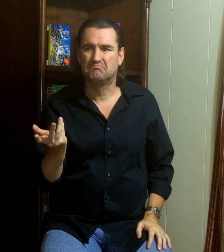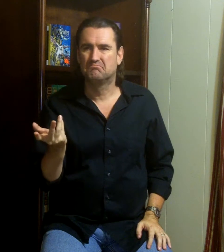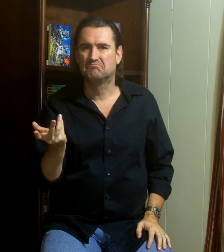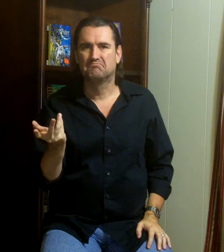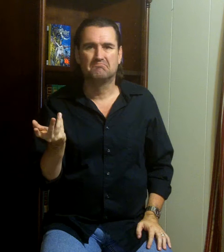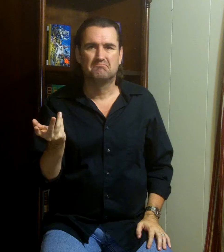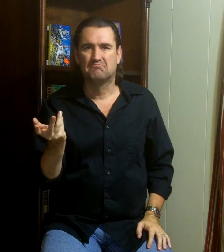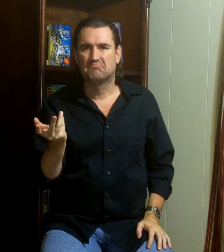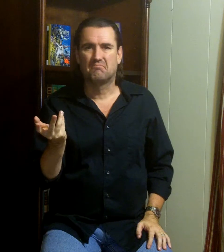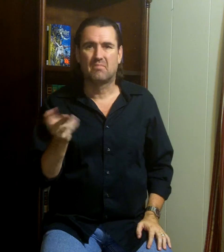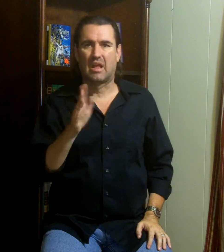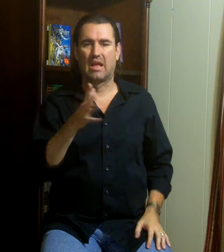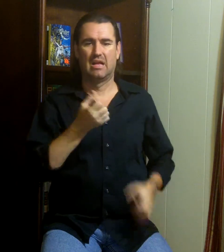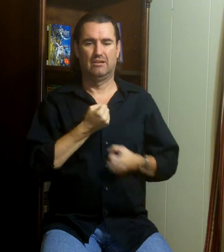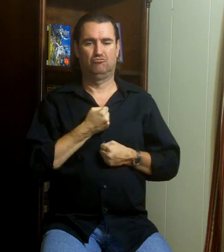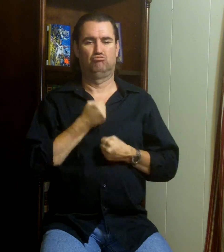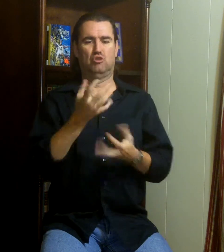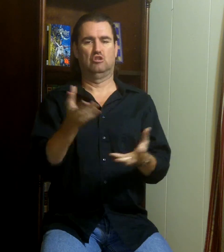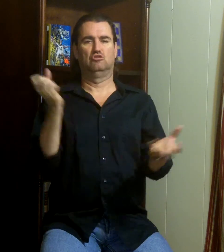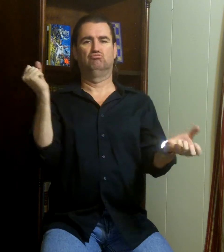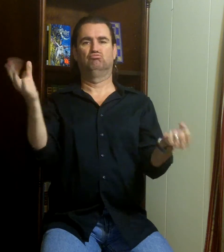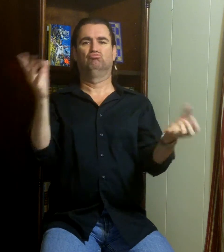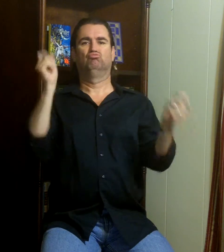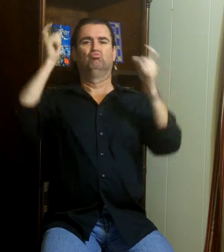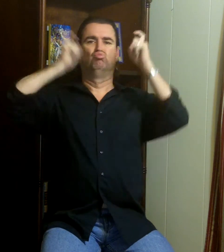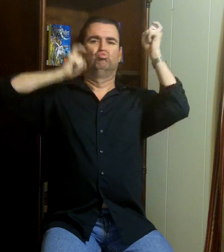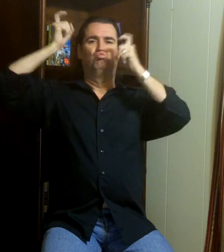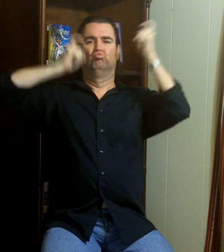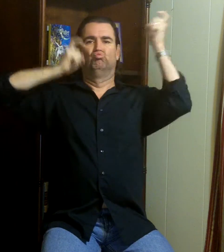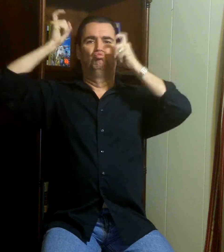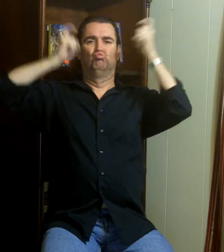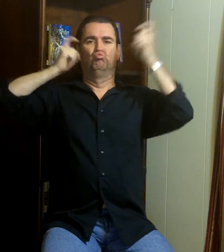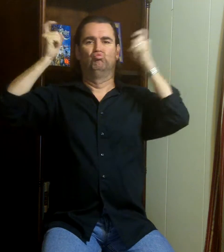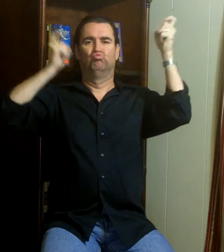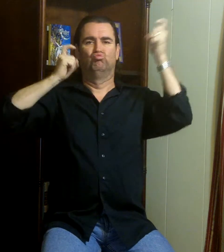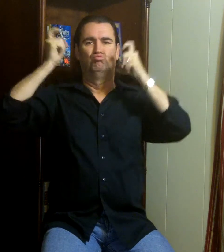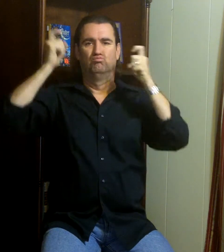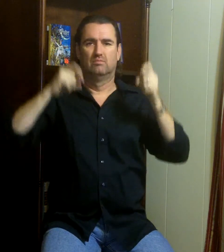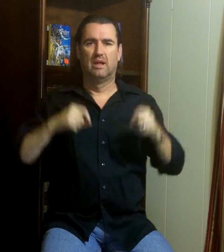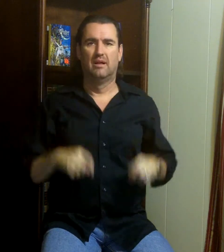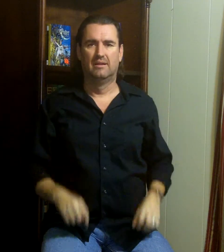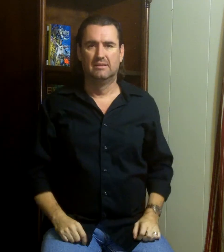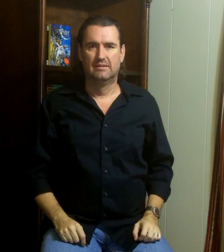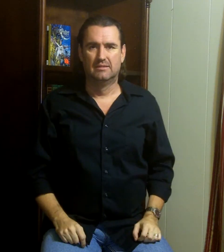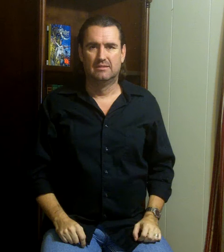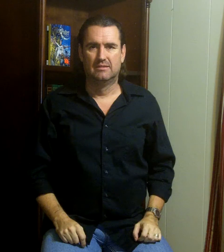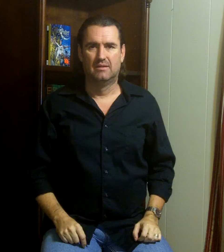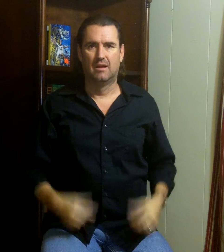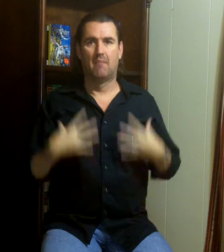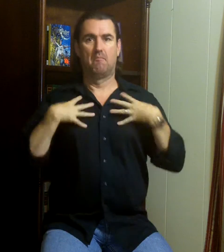your expressiveness, things like your non-manual markers and